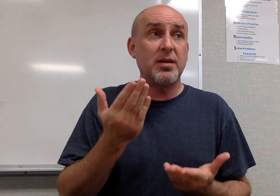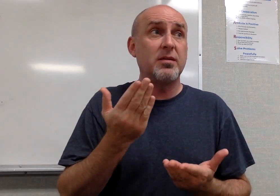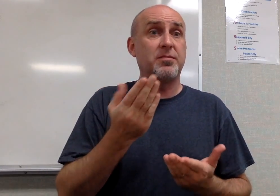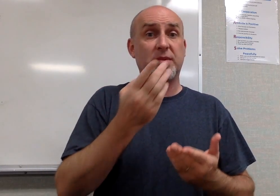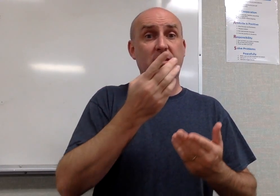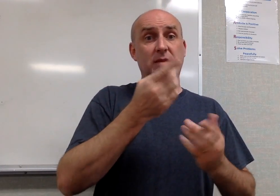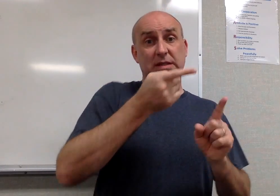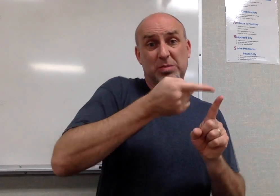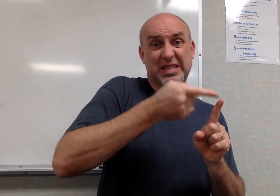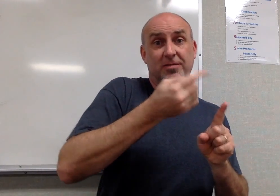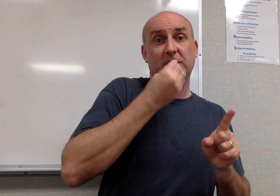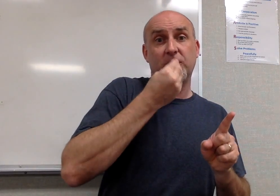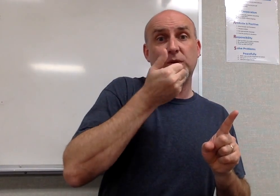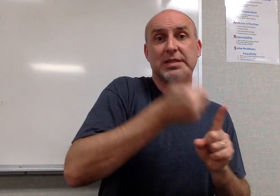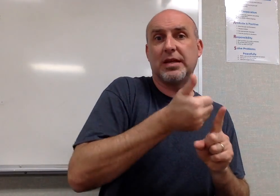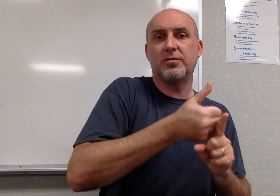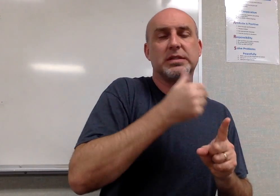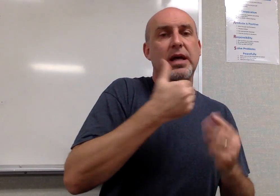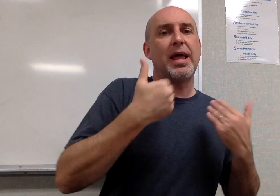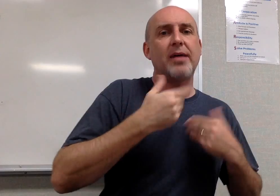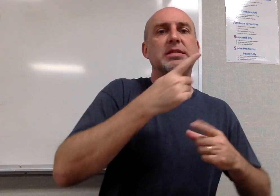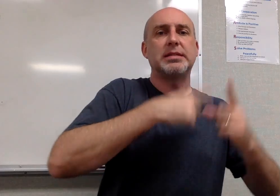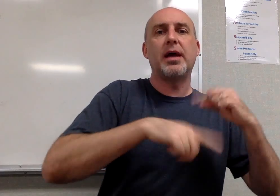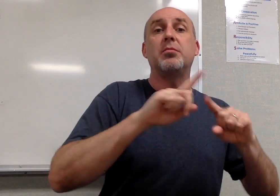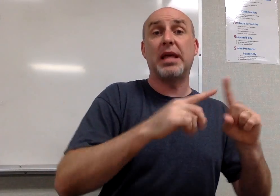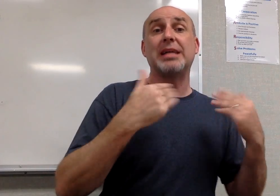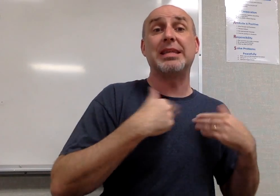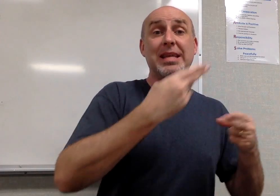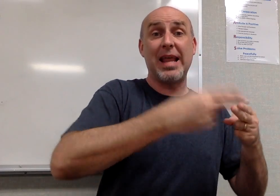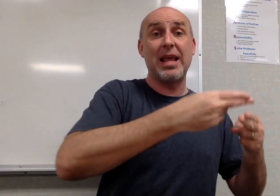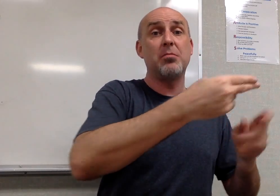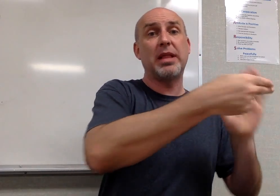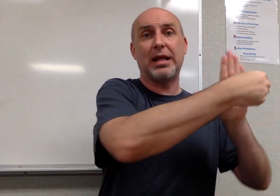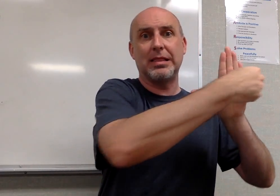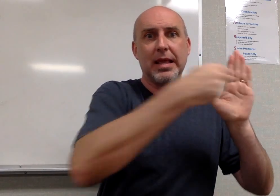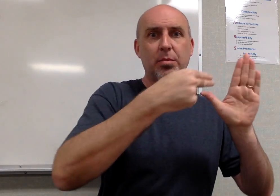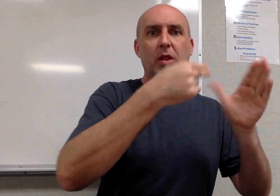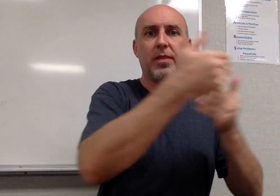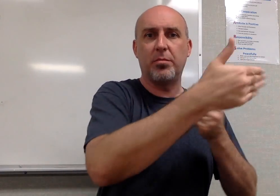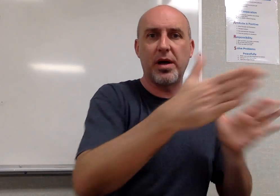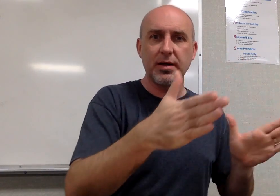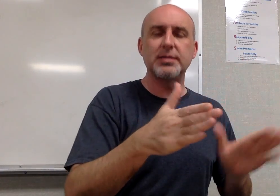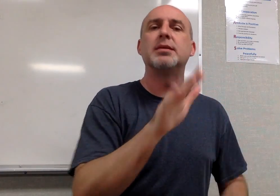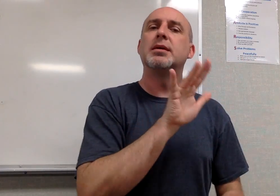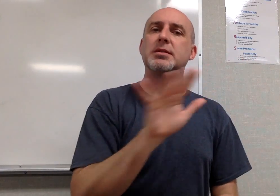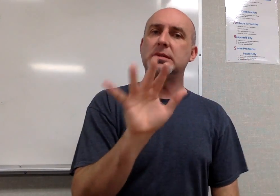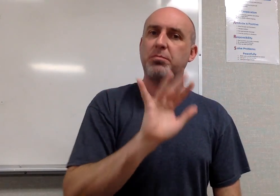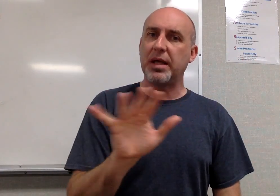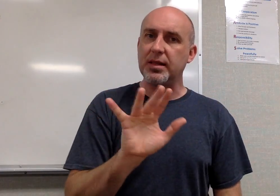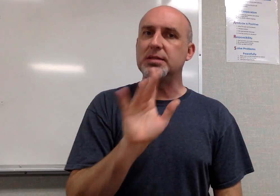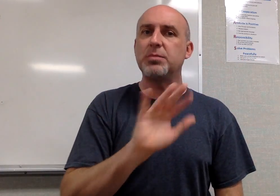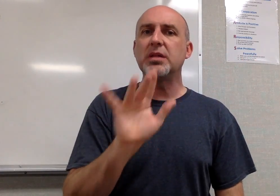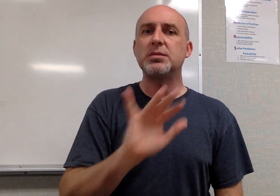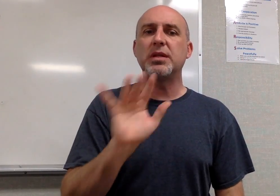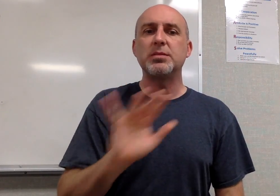Maybe the specific food itself does not have a sign but has a name, like a label on the box. Spell it, spell it, spell it, spell